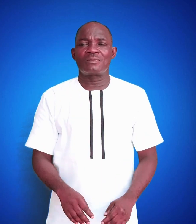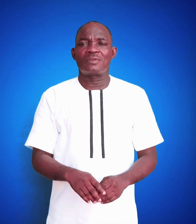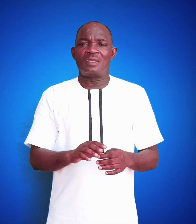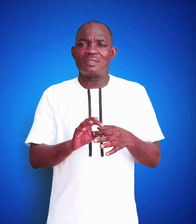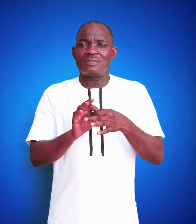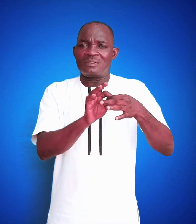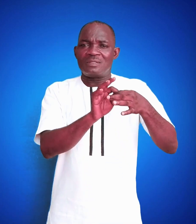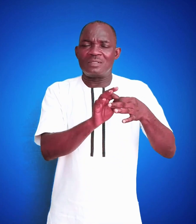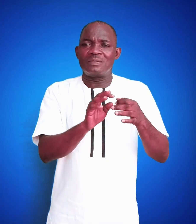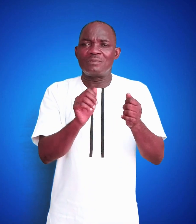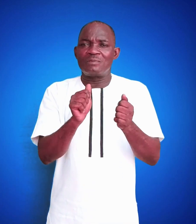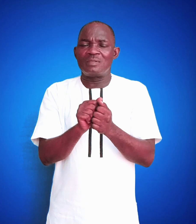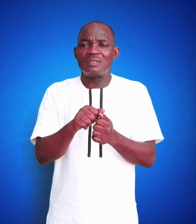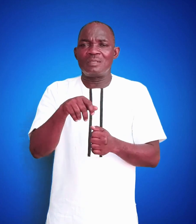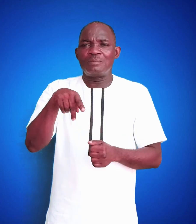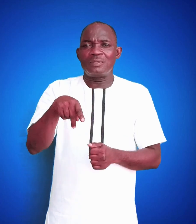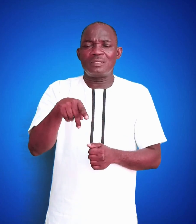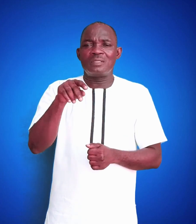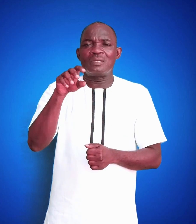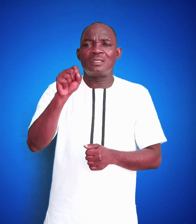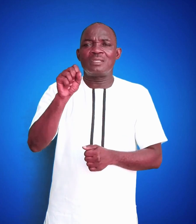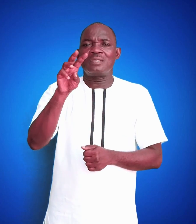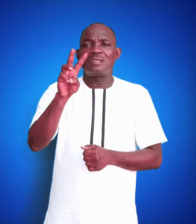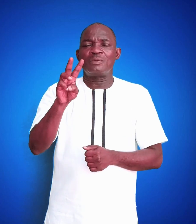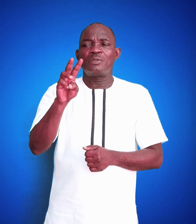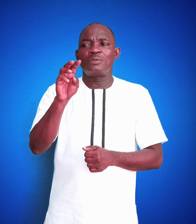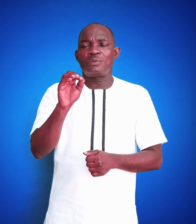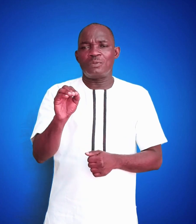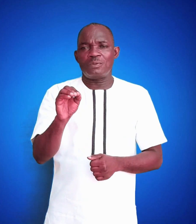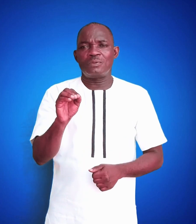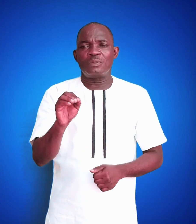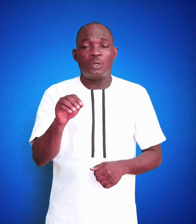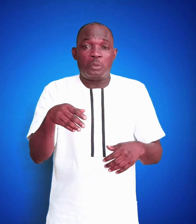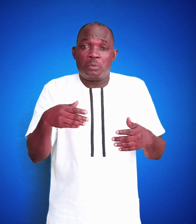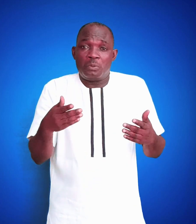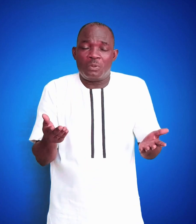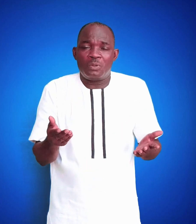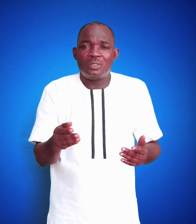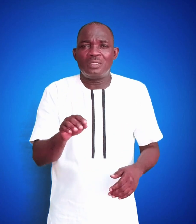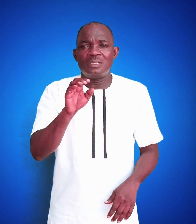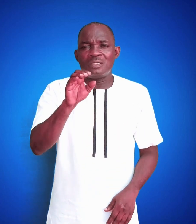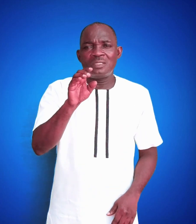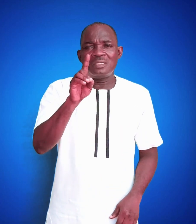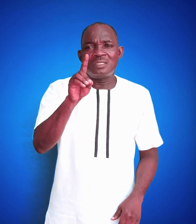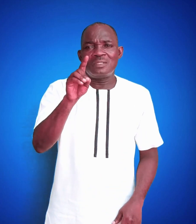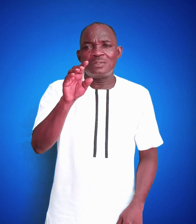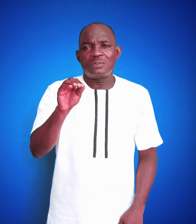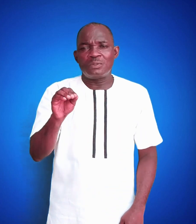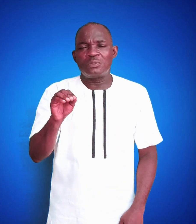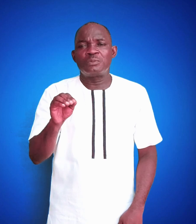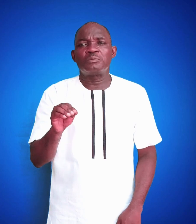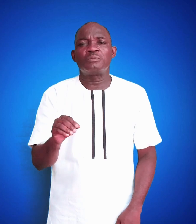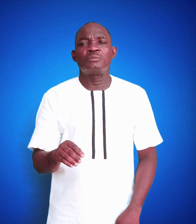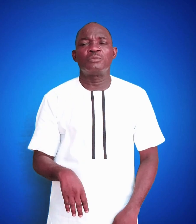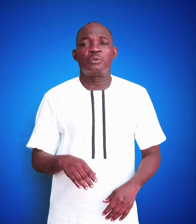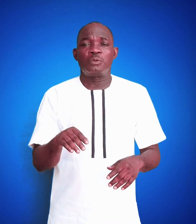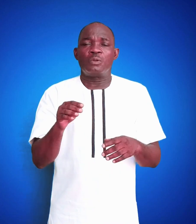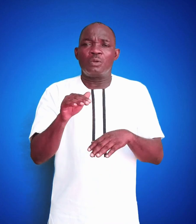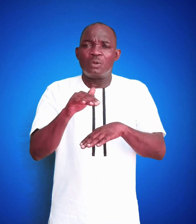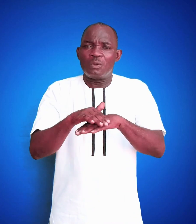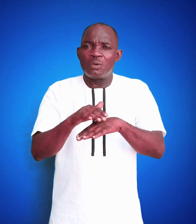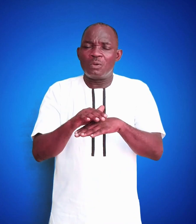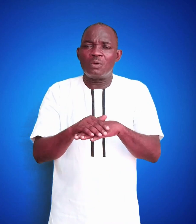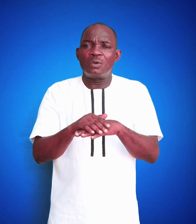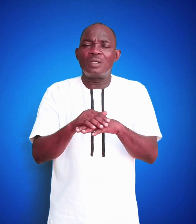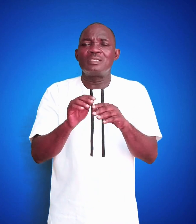Liaise with the DSWO or CDOs on